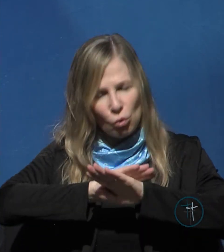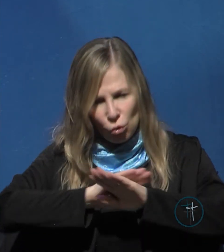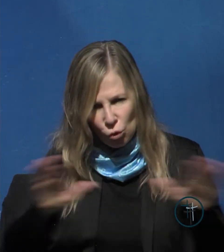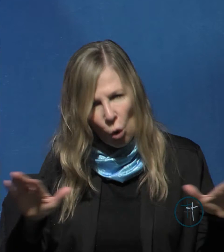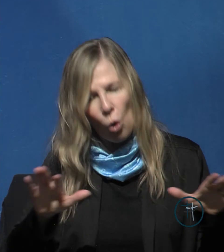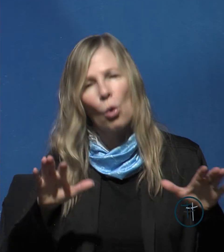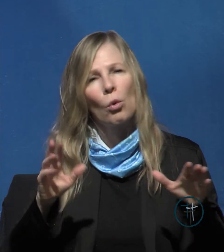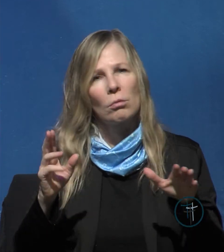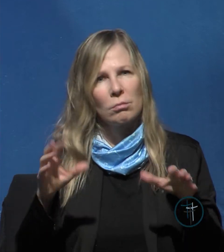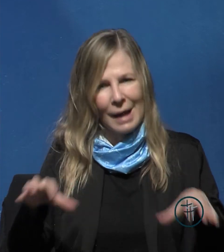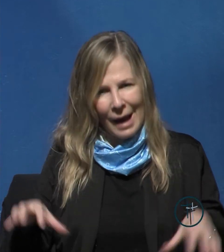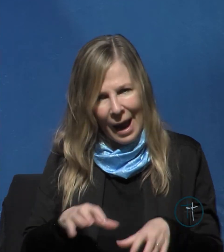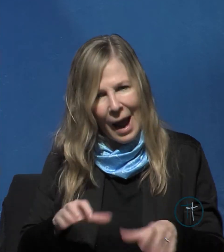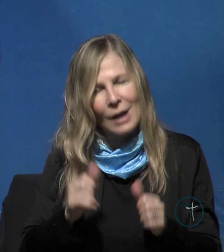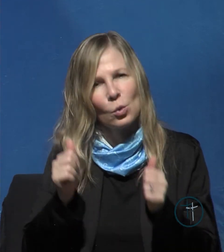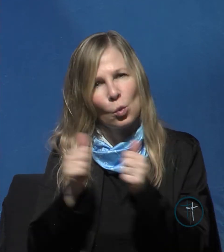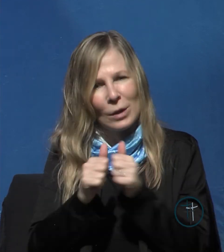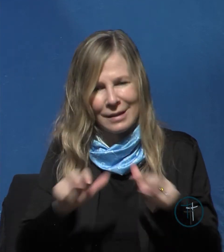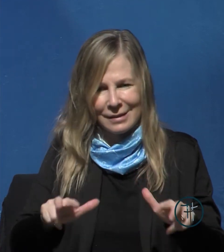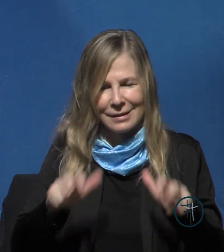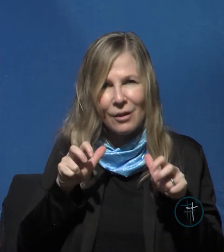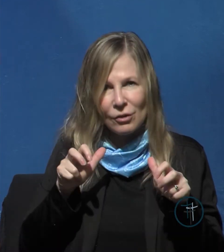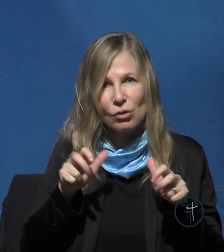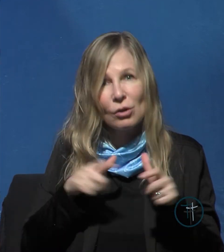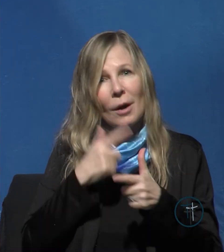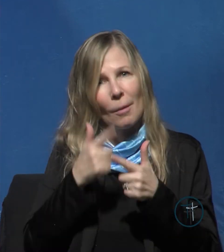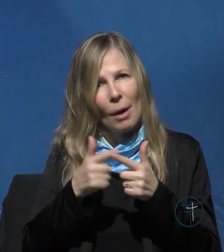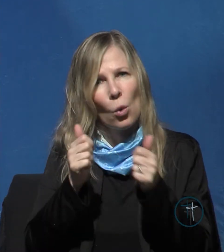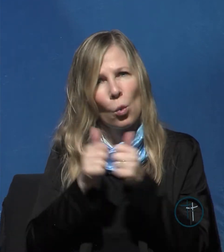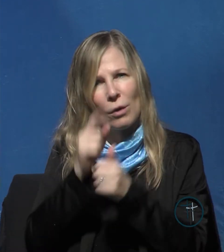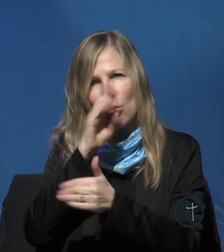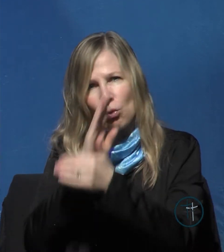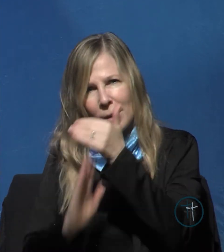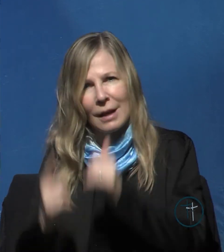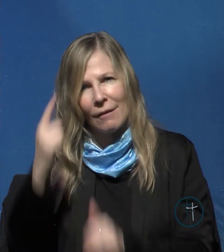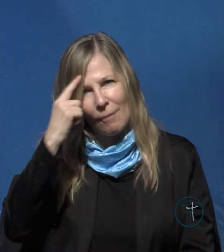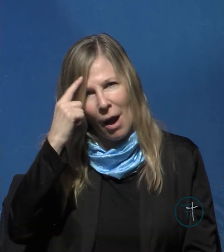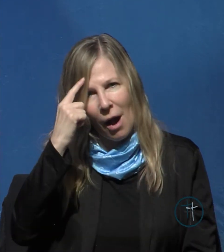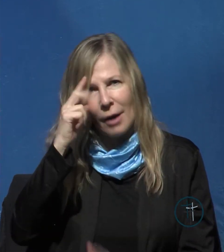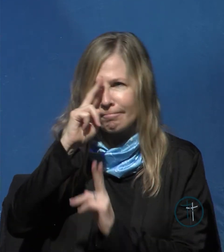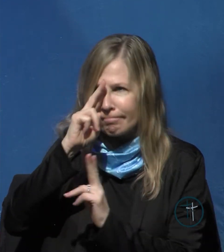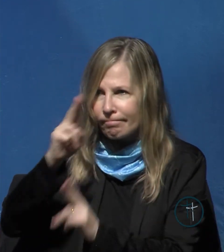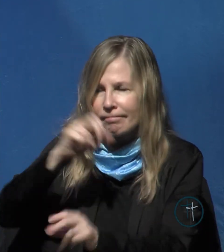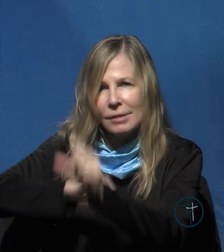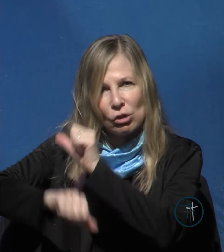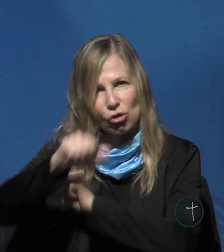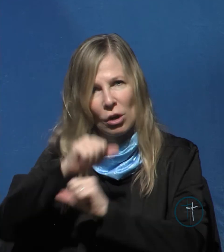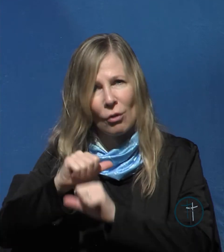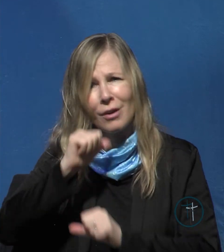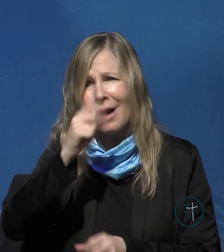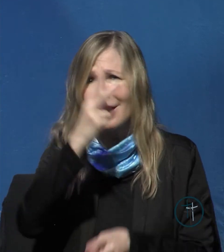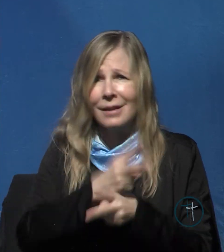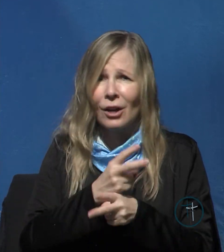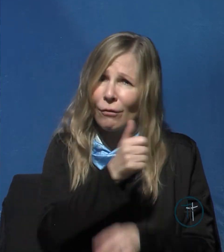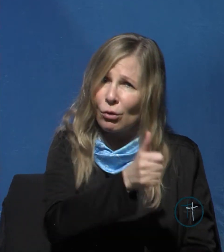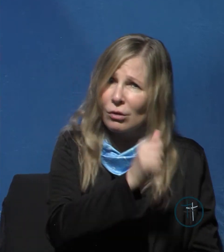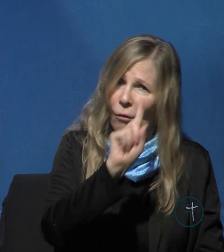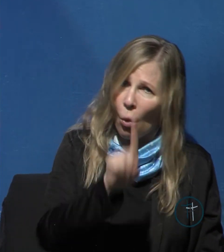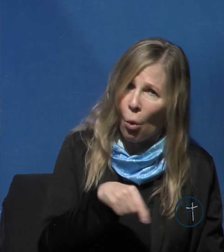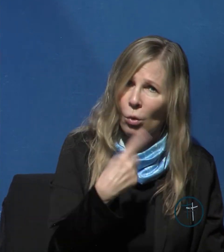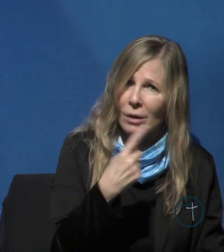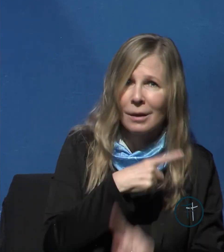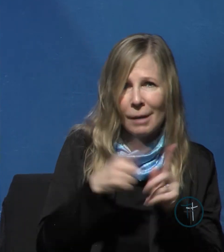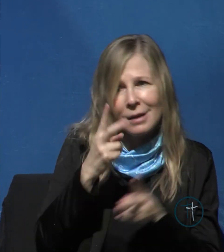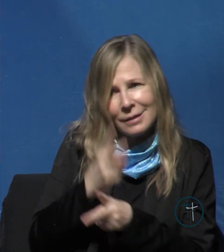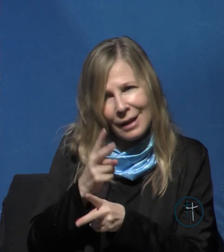empty conceit, but with humility of mind, regard one another as more important than yourselves. Do not merely look out for your own interest, but also for